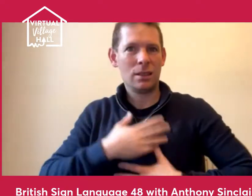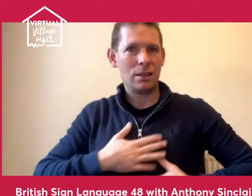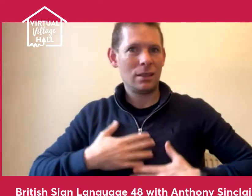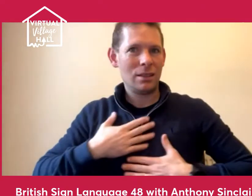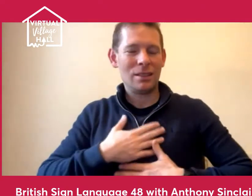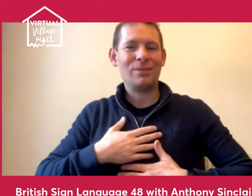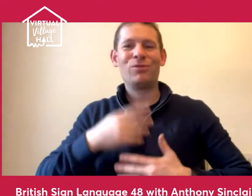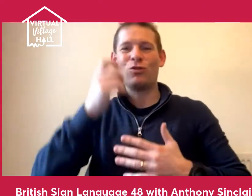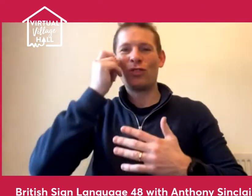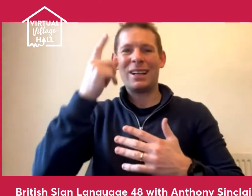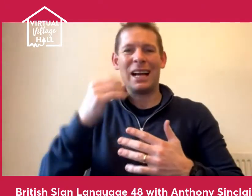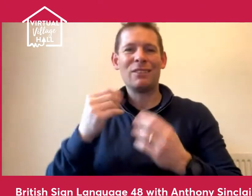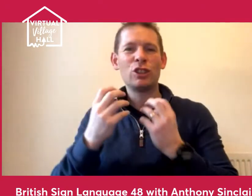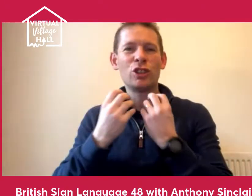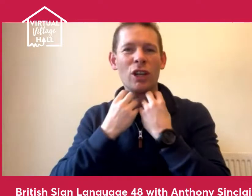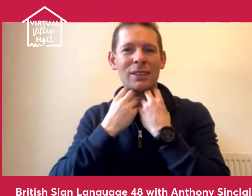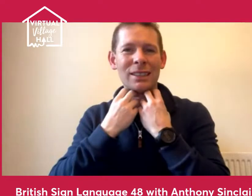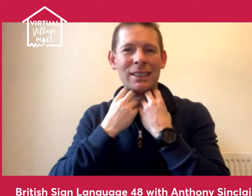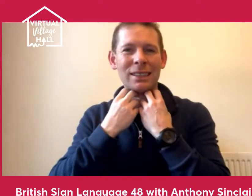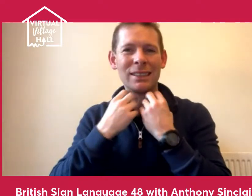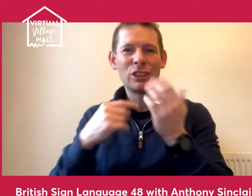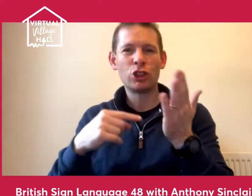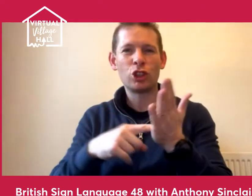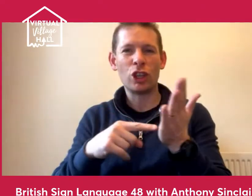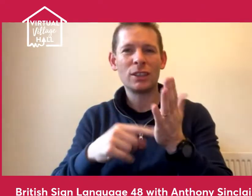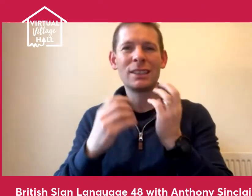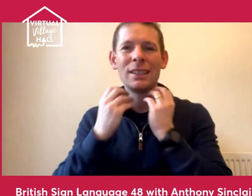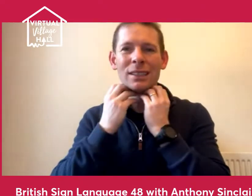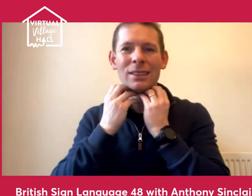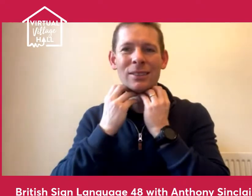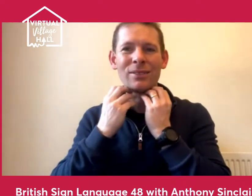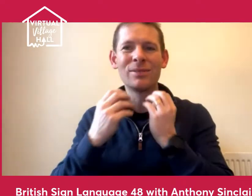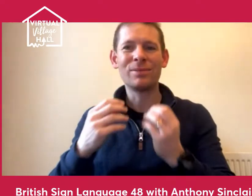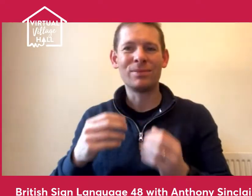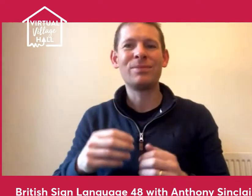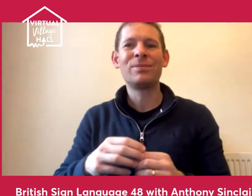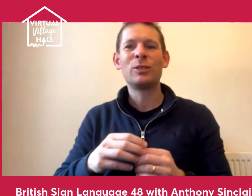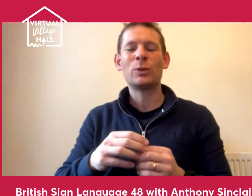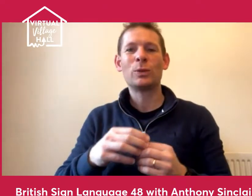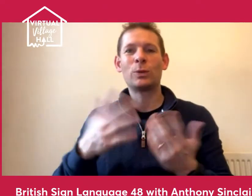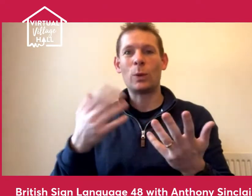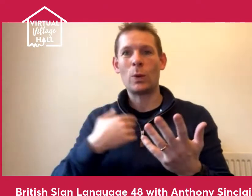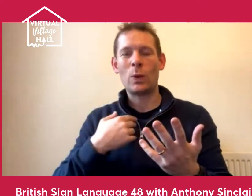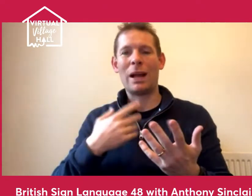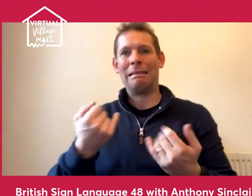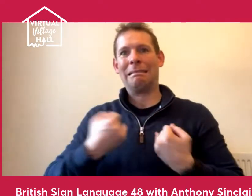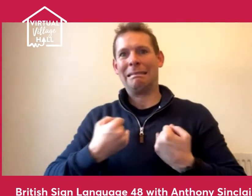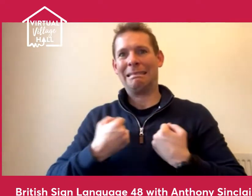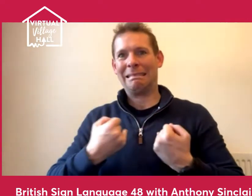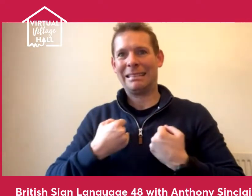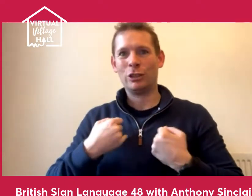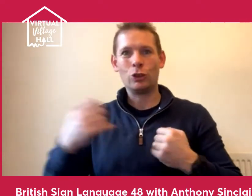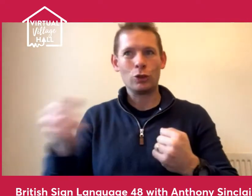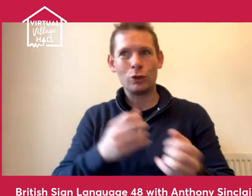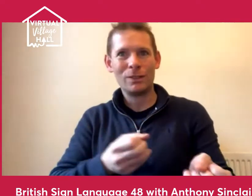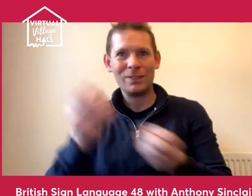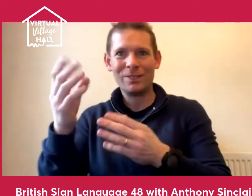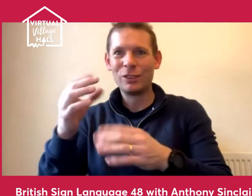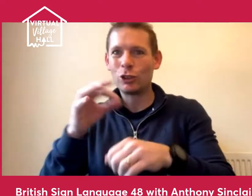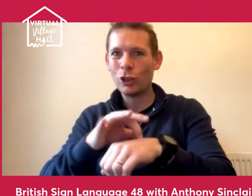Friday until Wednesday, which was a bit worrying, but she actually had tonsillitis. So, we felt really bad.